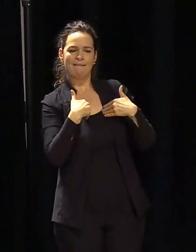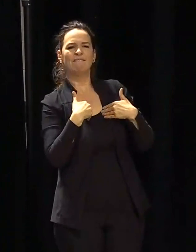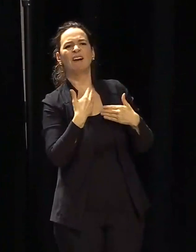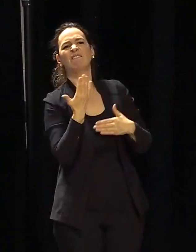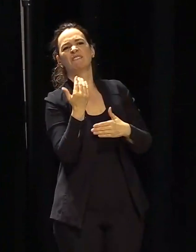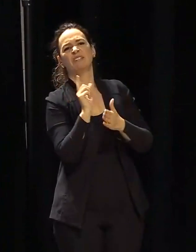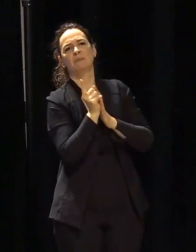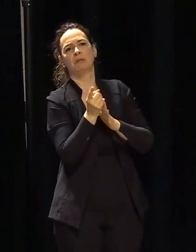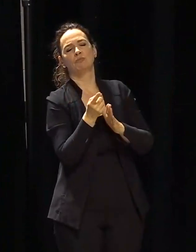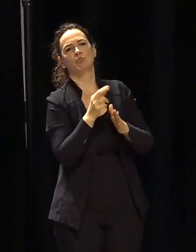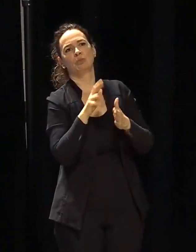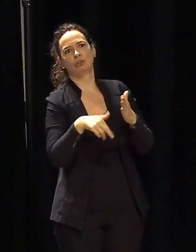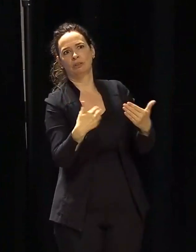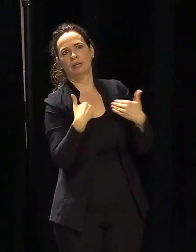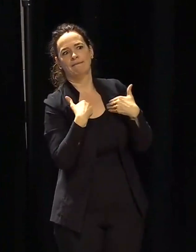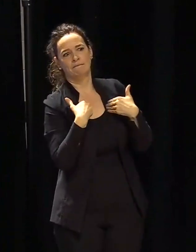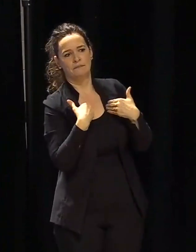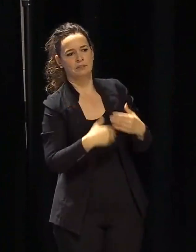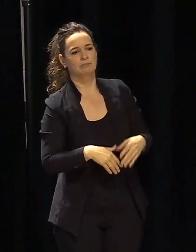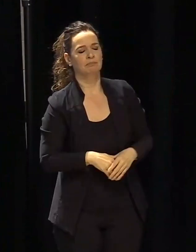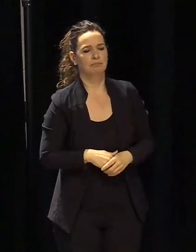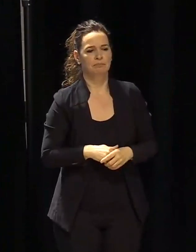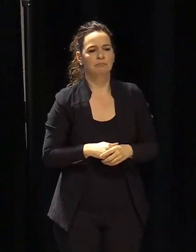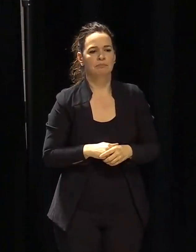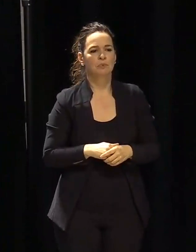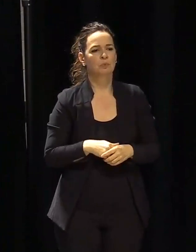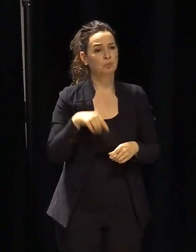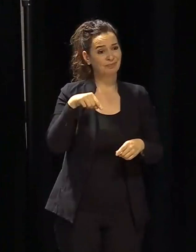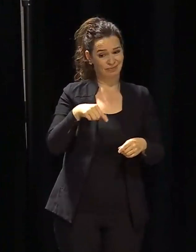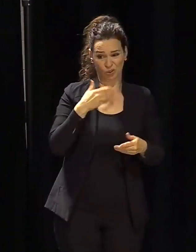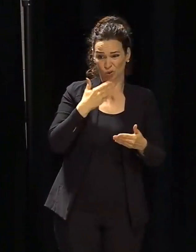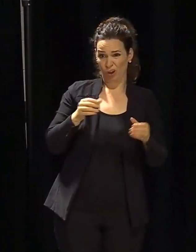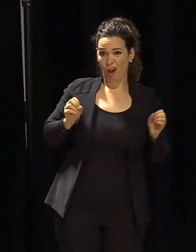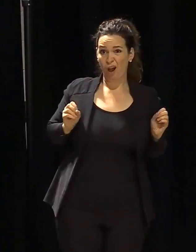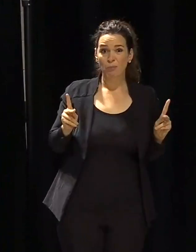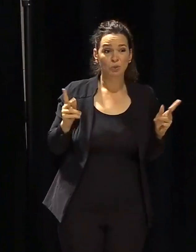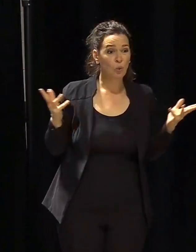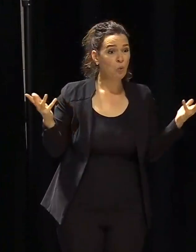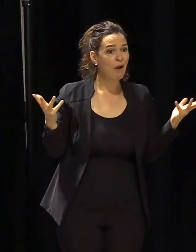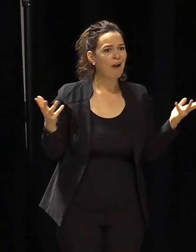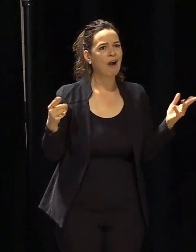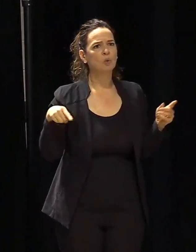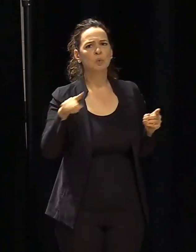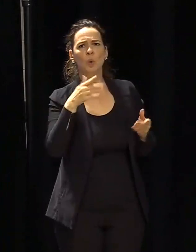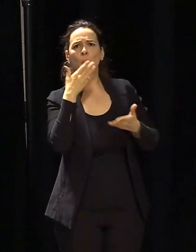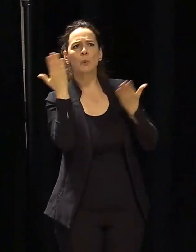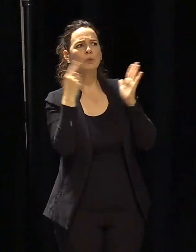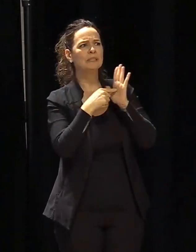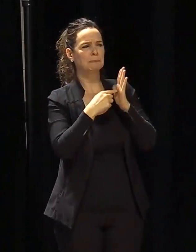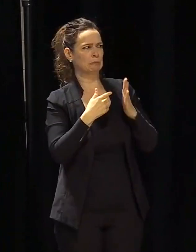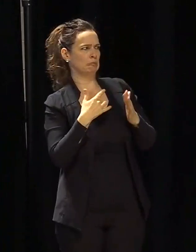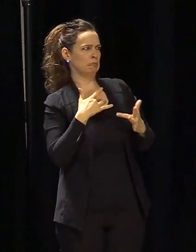great way to get out, get a test. There's lots available. Again,